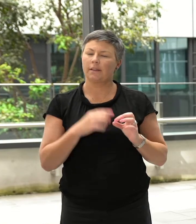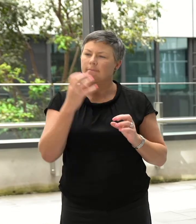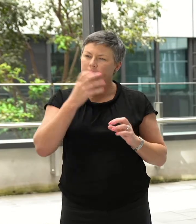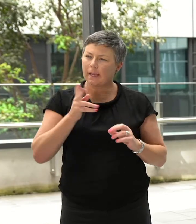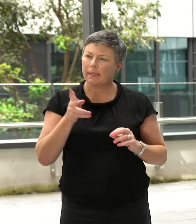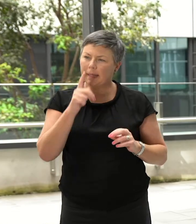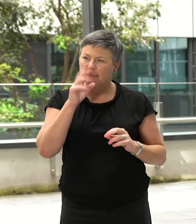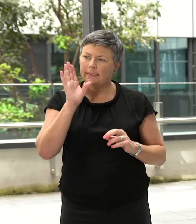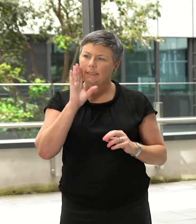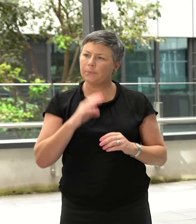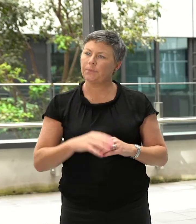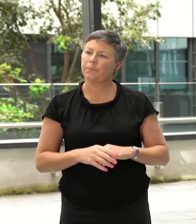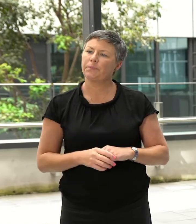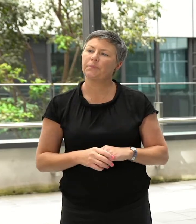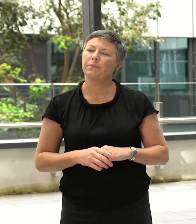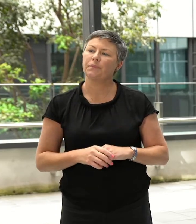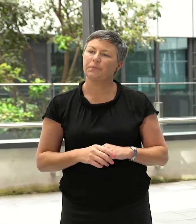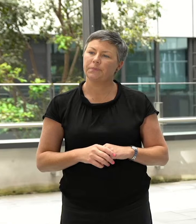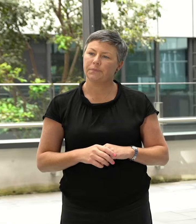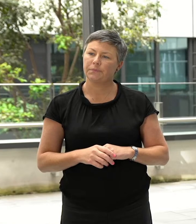Sorry, Greg, I just can't hear the question.